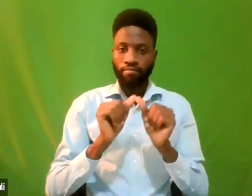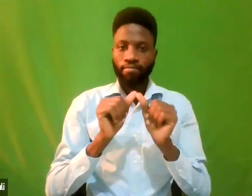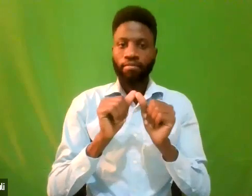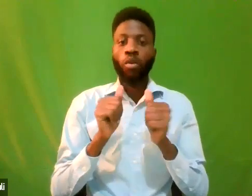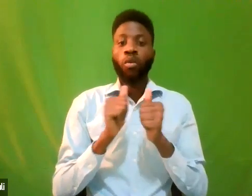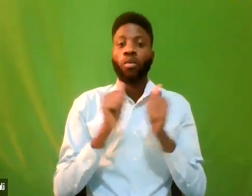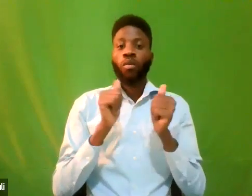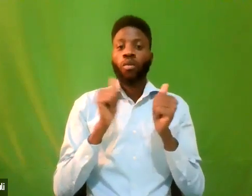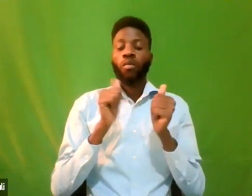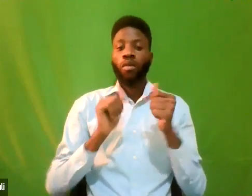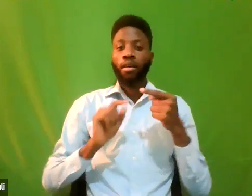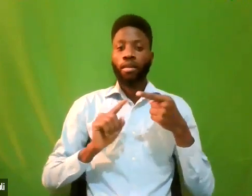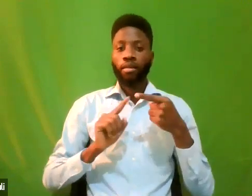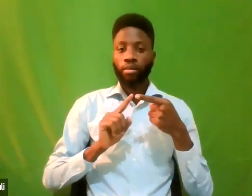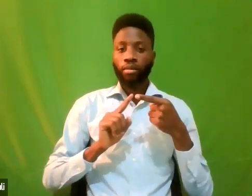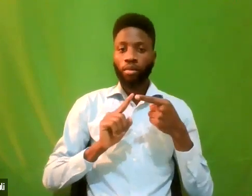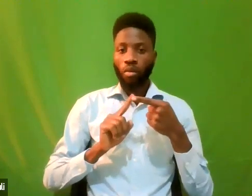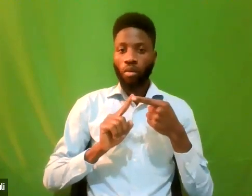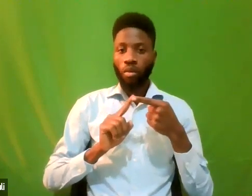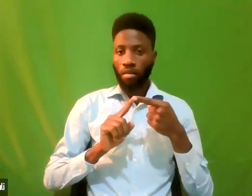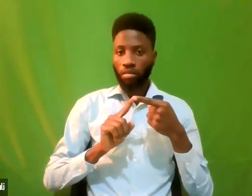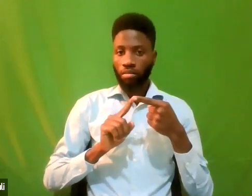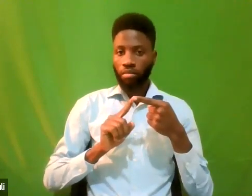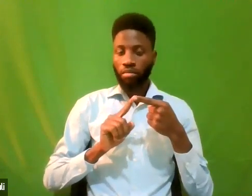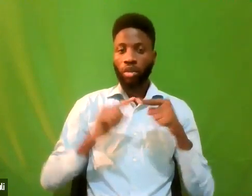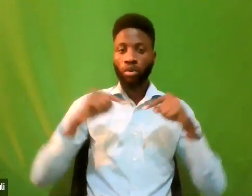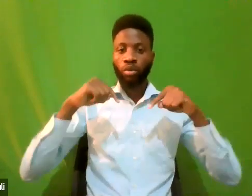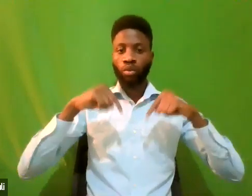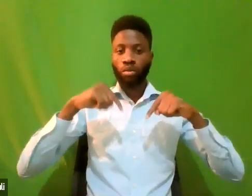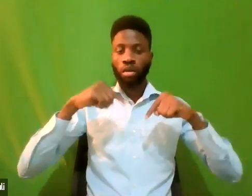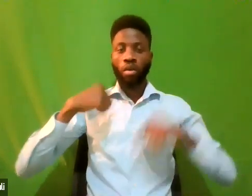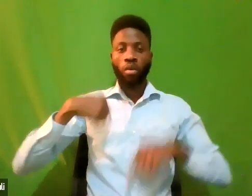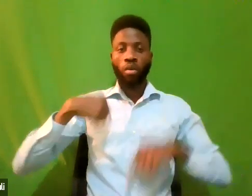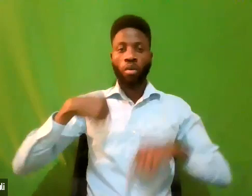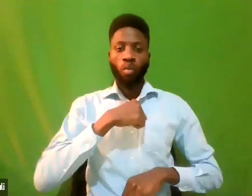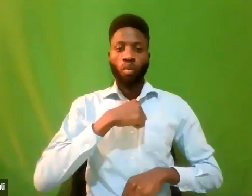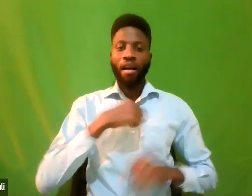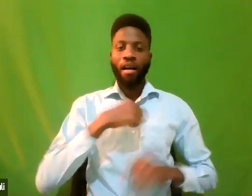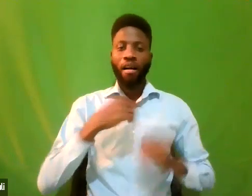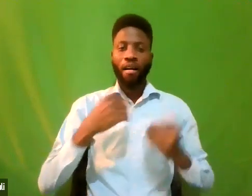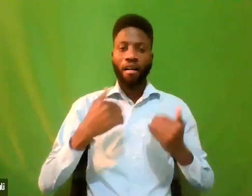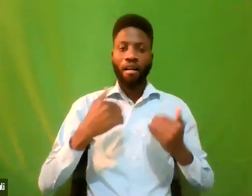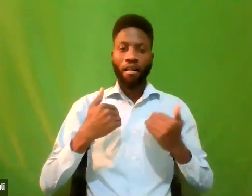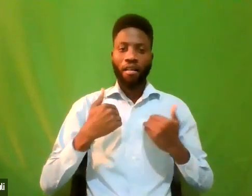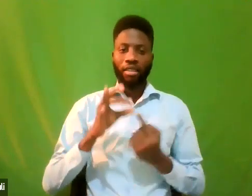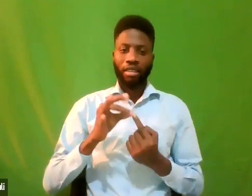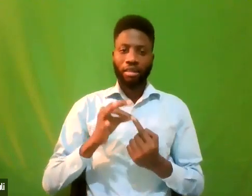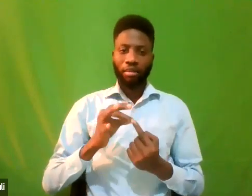one is that today we have a very special guest. And today the language